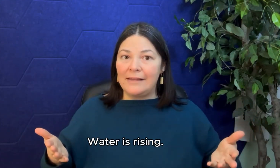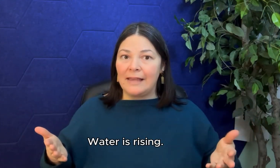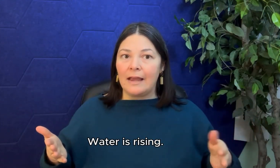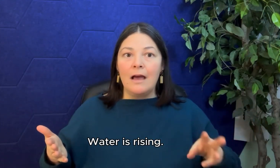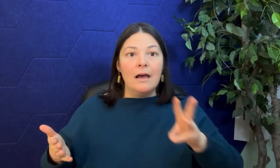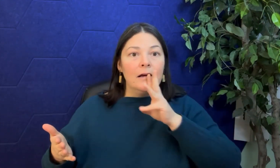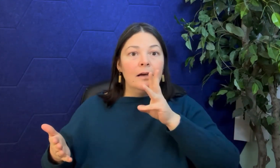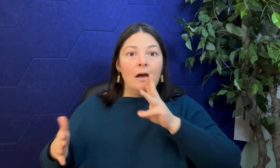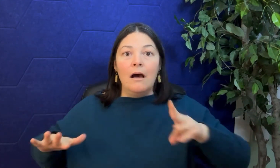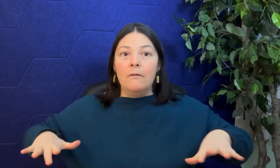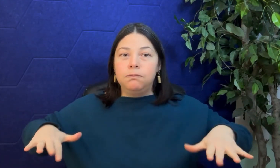rising.